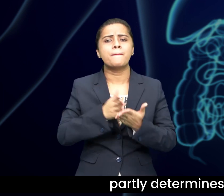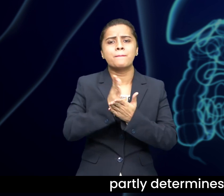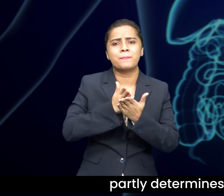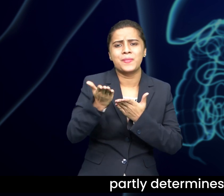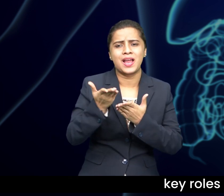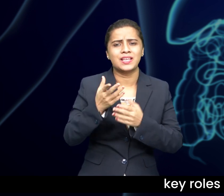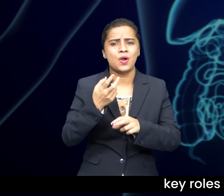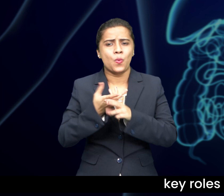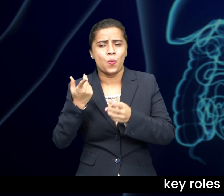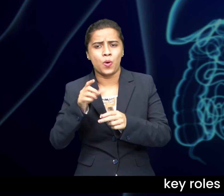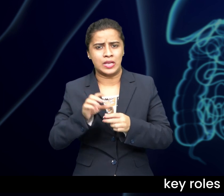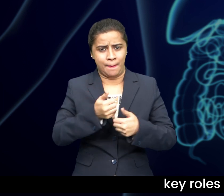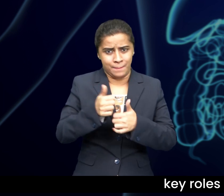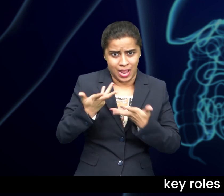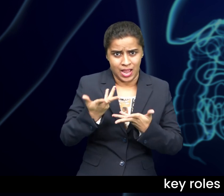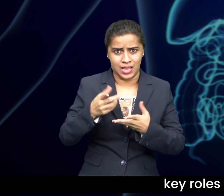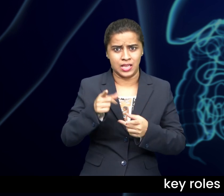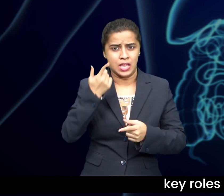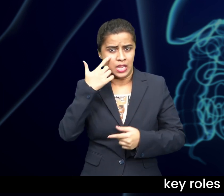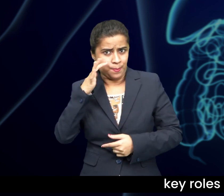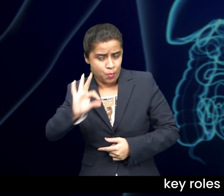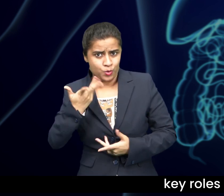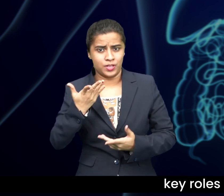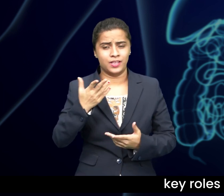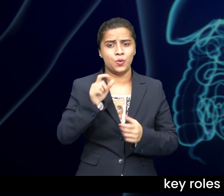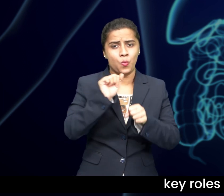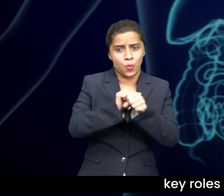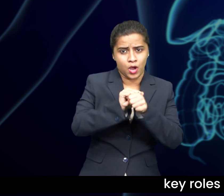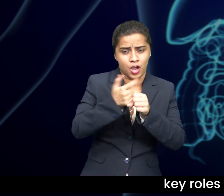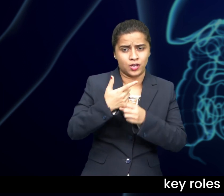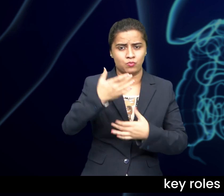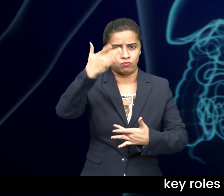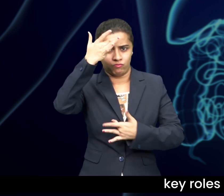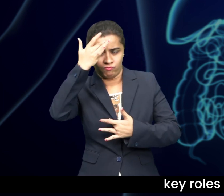and plays key roles in certain diseases.